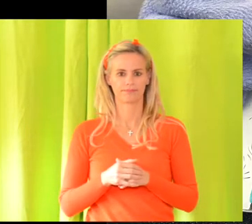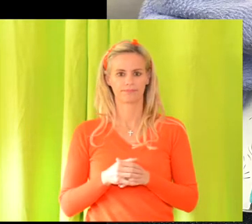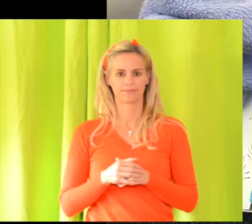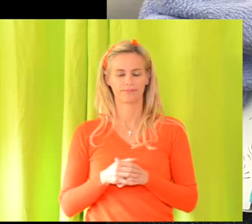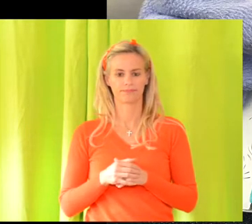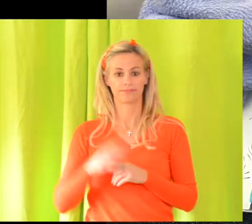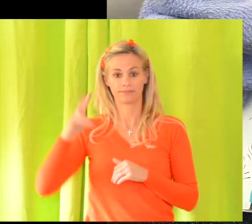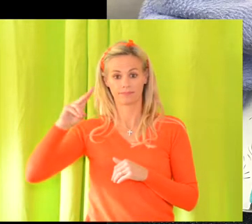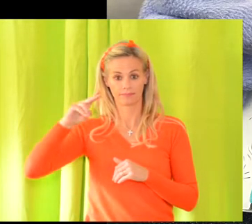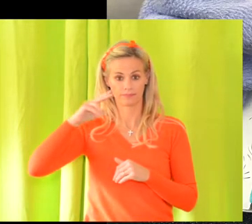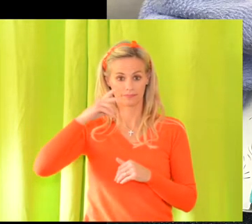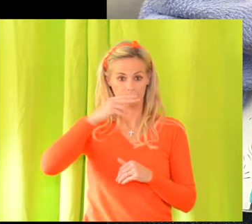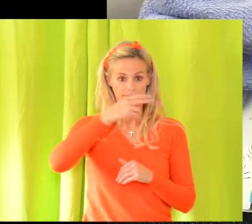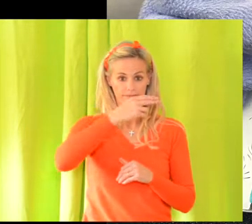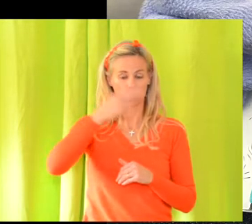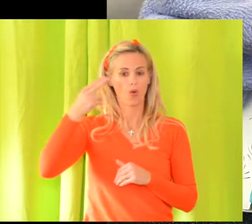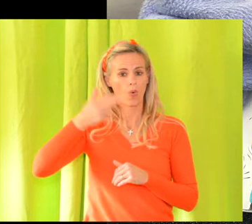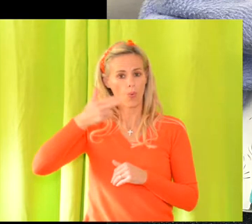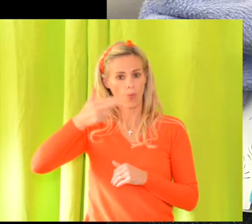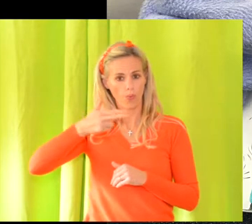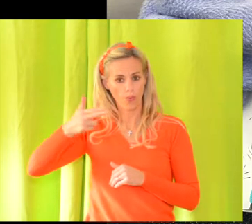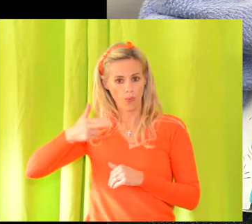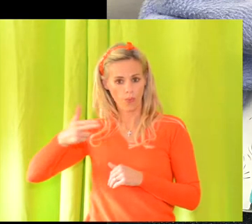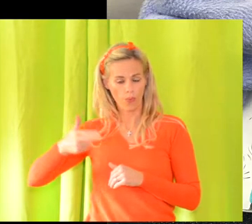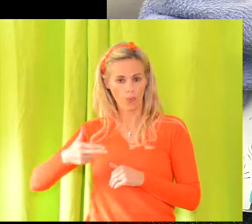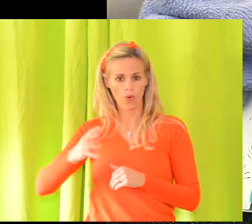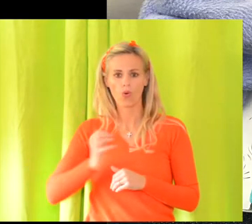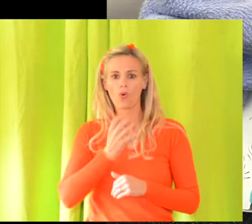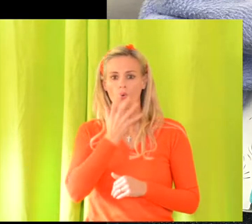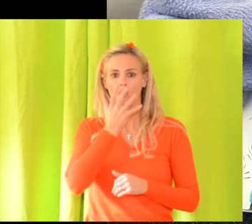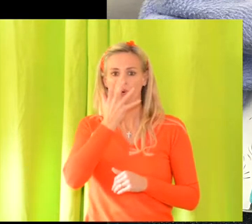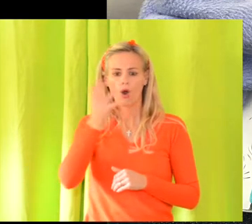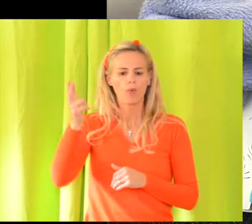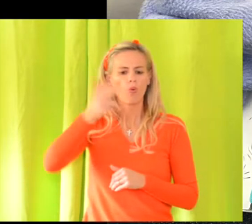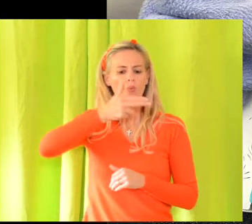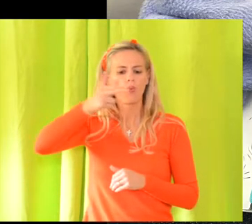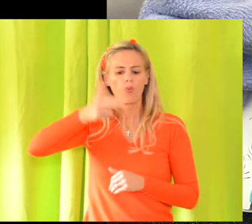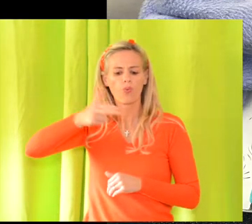Cutting, drying, warm air blast.